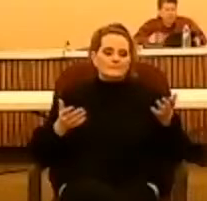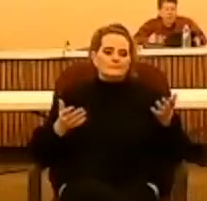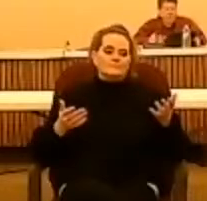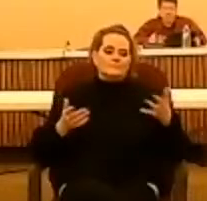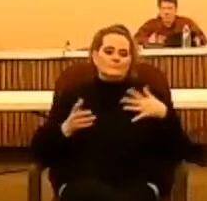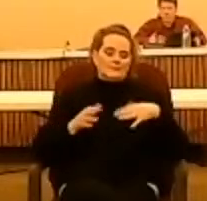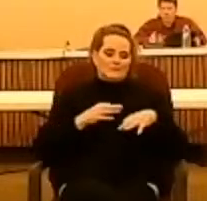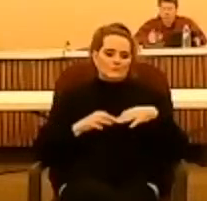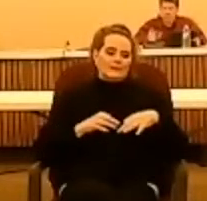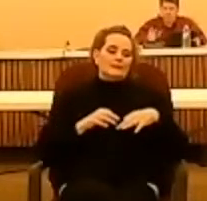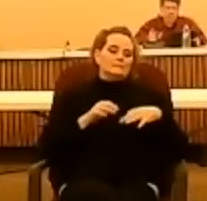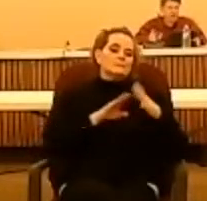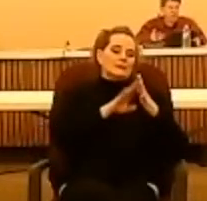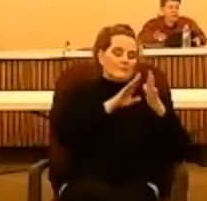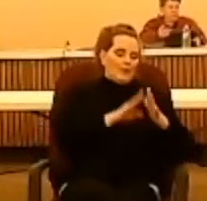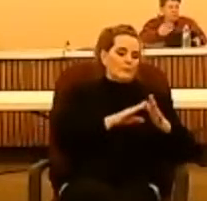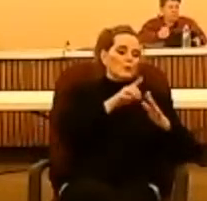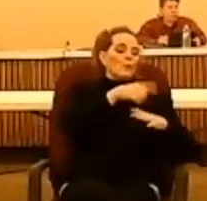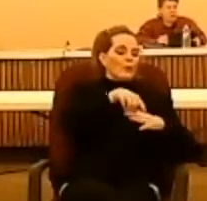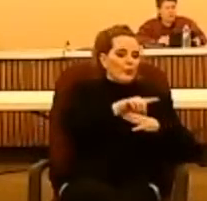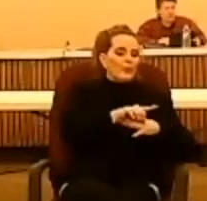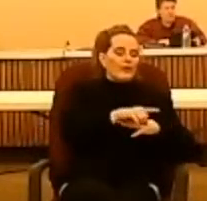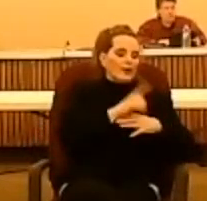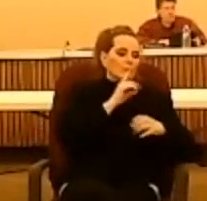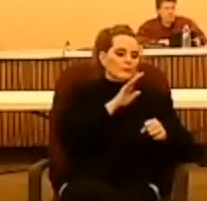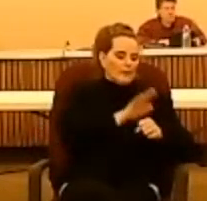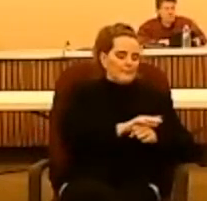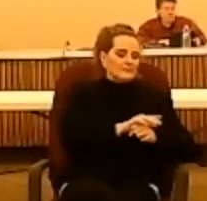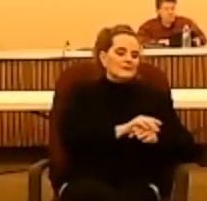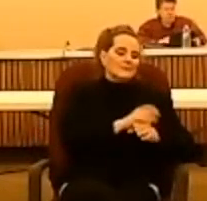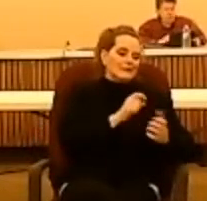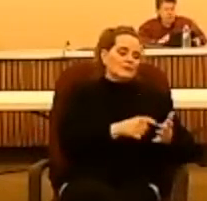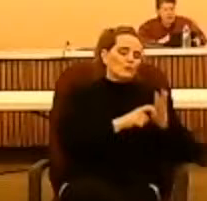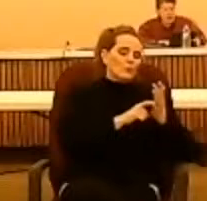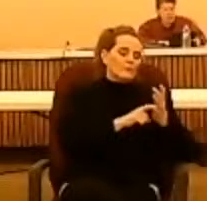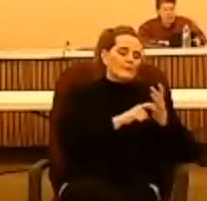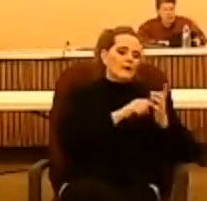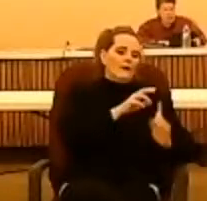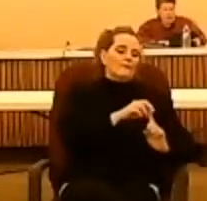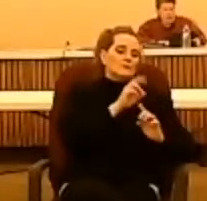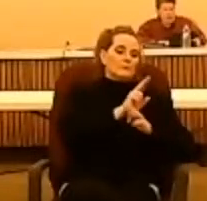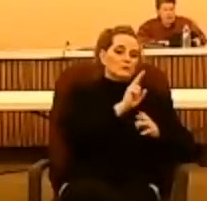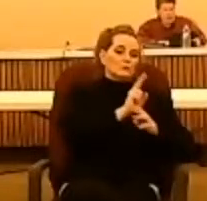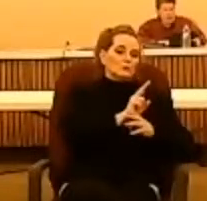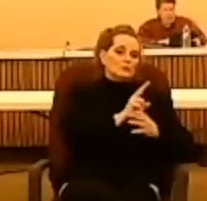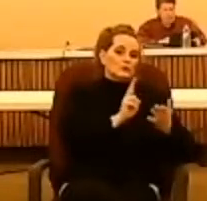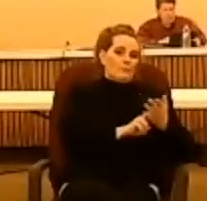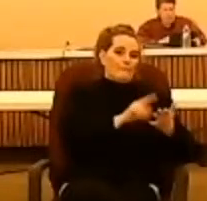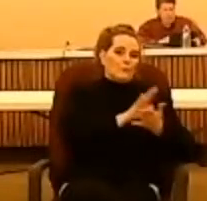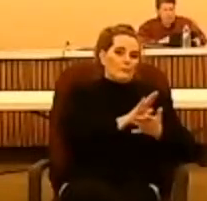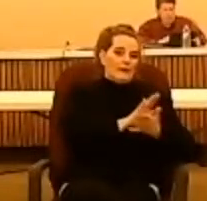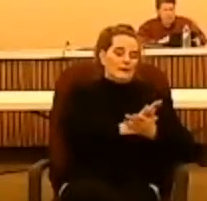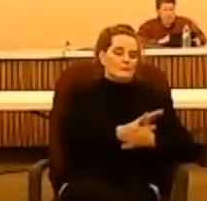they promised to do, and basically makes it a requirement of their special use permit. I will note that they